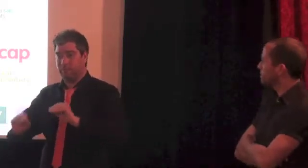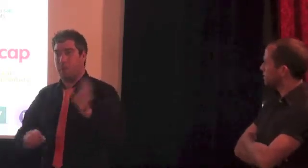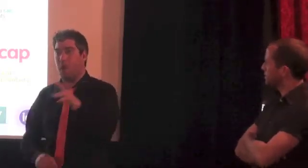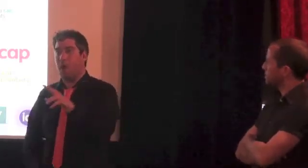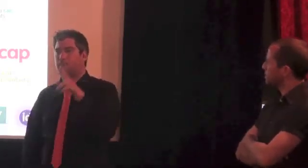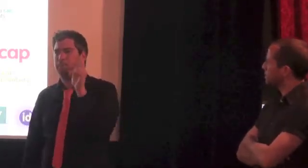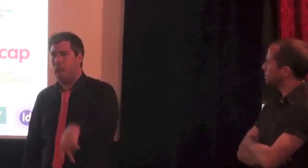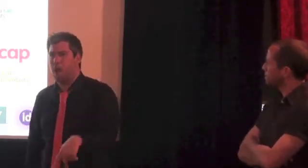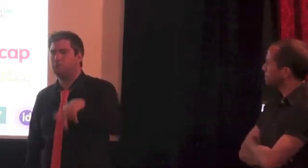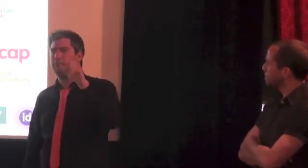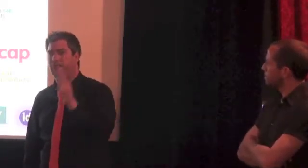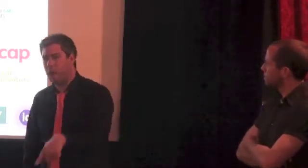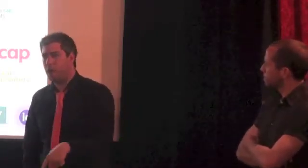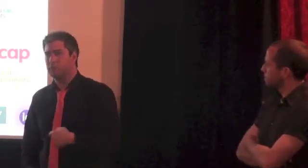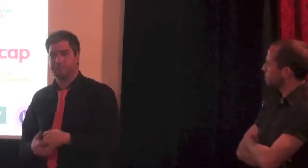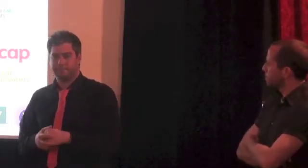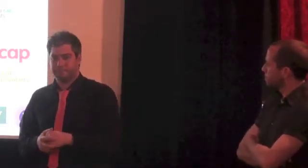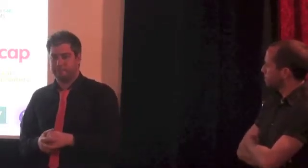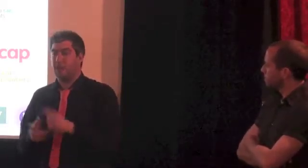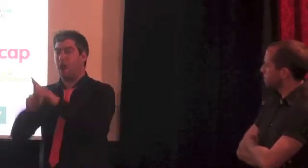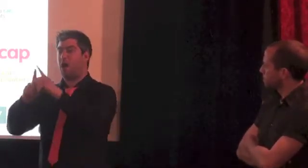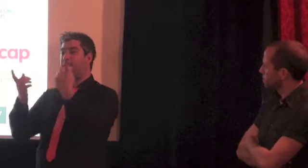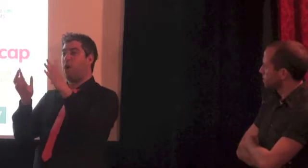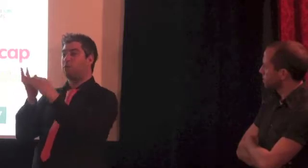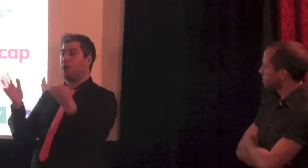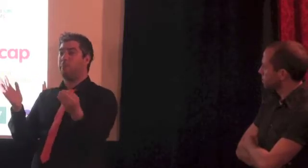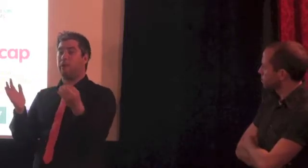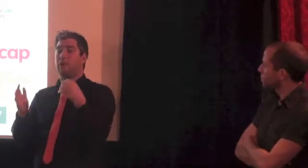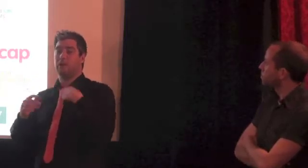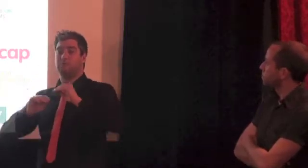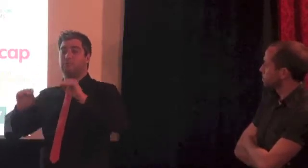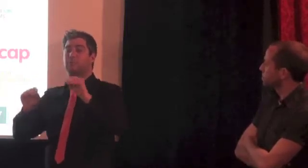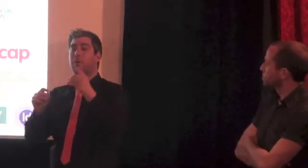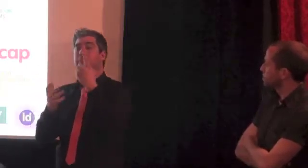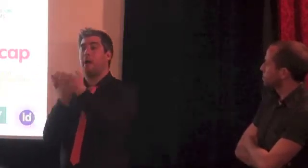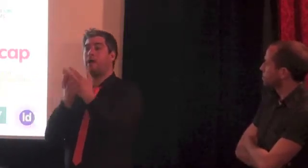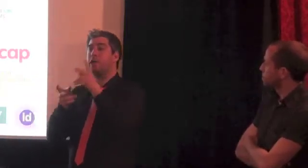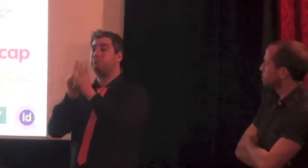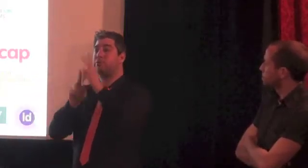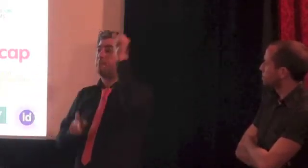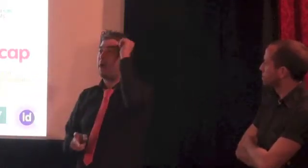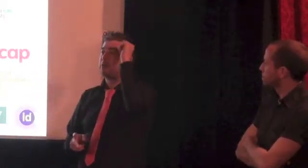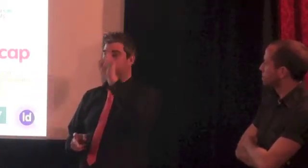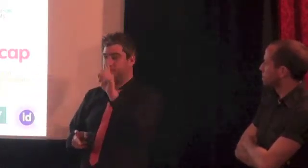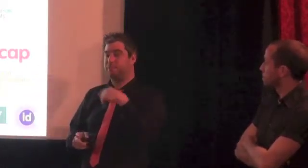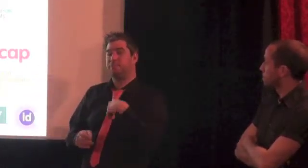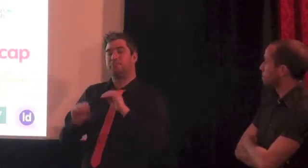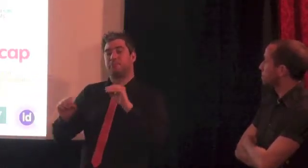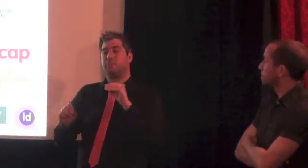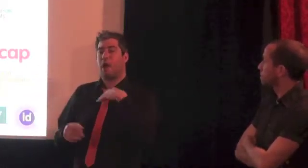awareness at all. The training has been really interesting. So for example, recently we were doing some interpreter awareness